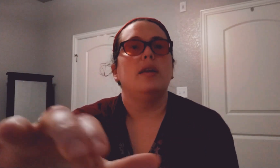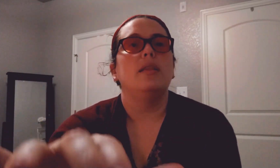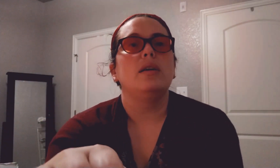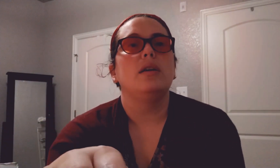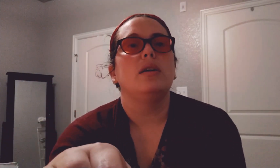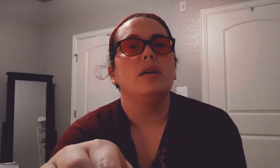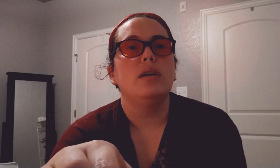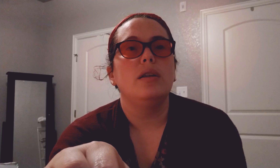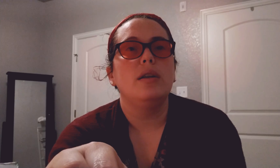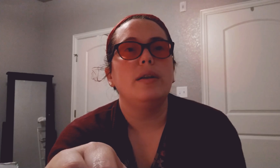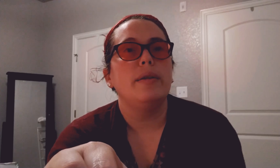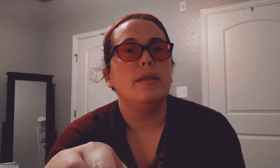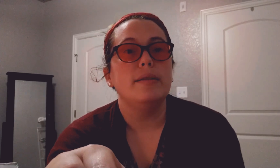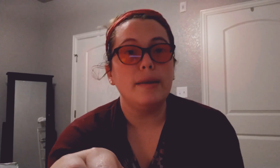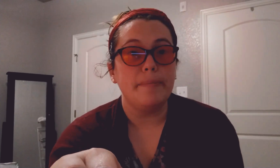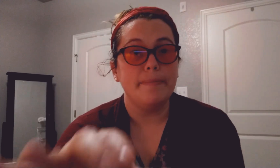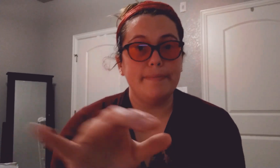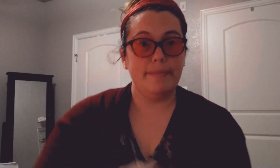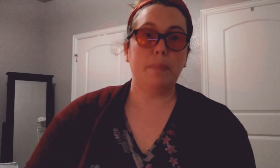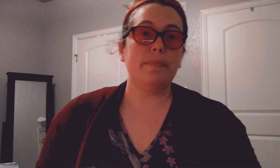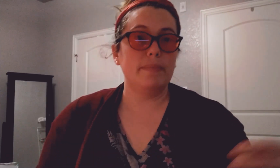And then I think that's it. Yep,